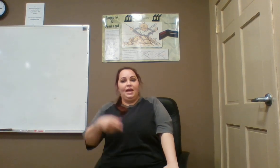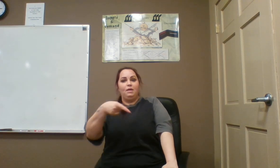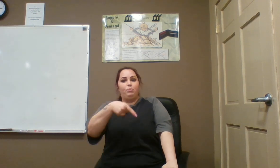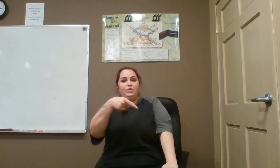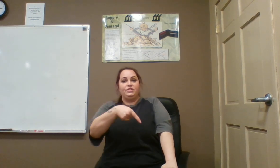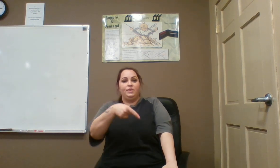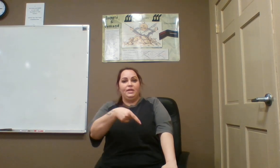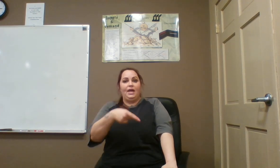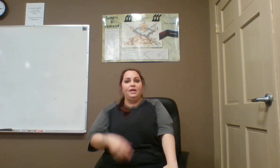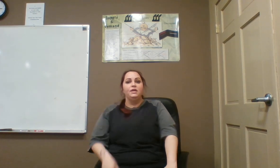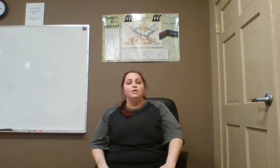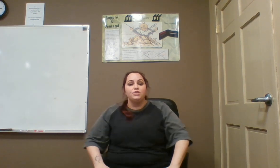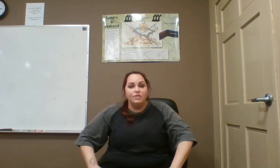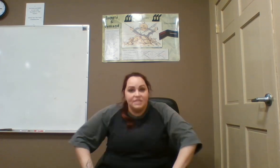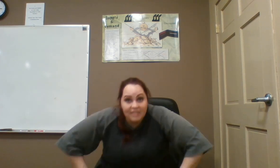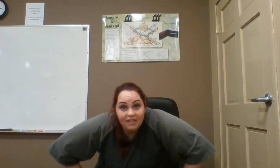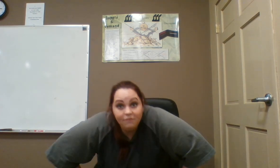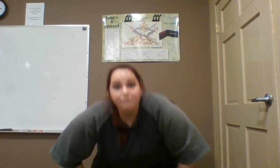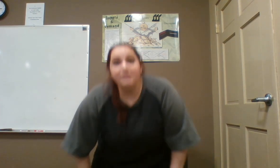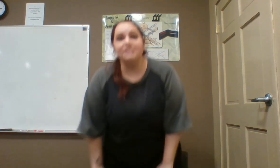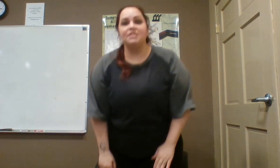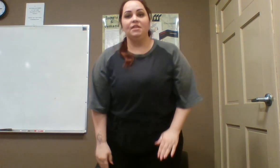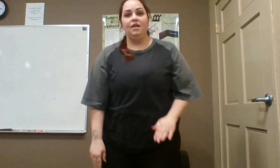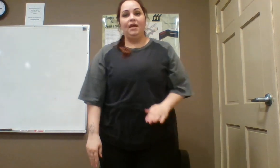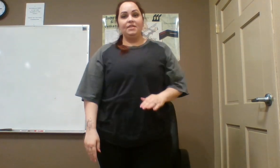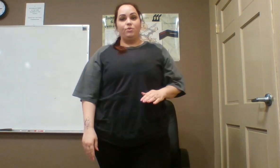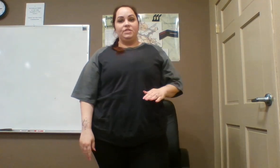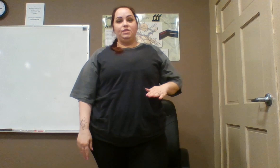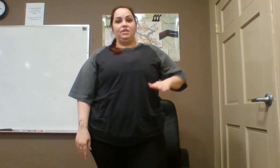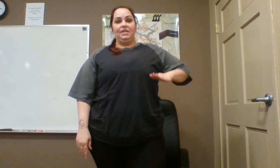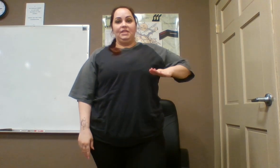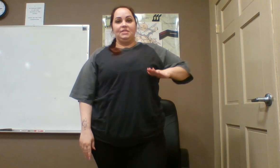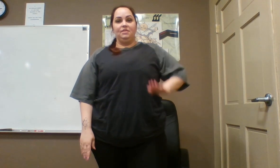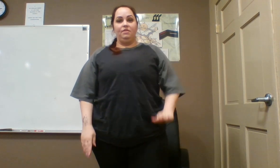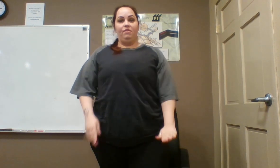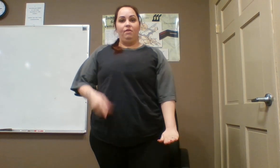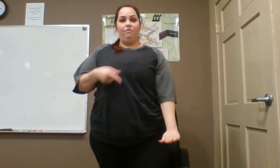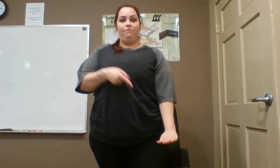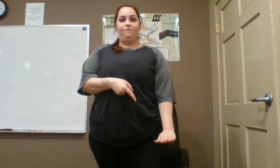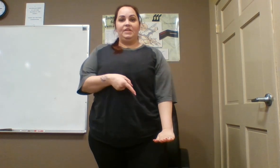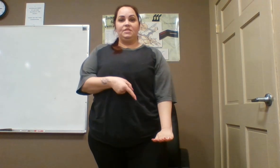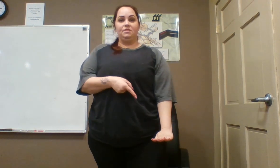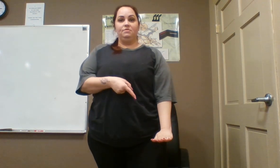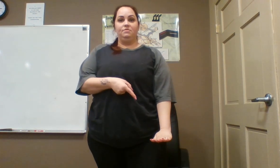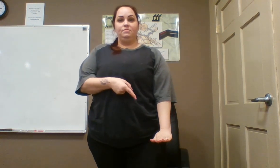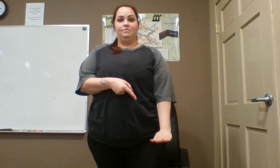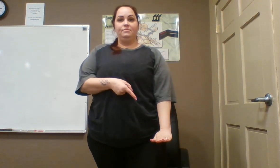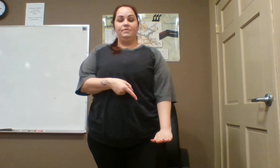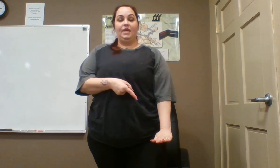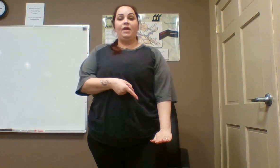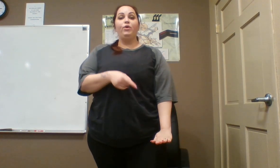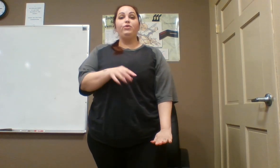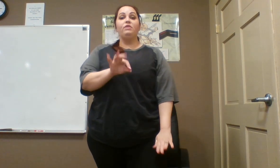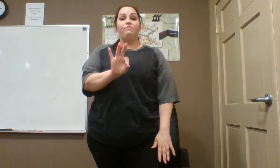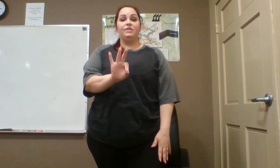and point to it, okay? So this sign, feet, is going to look like this. Feet. Okay, or you can finger